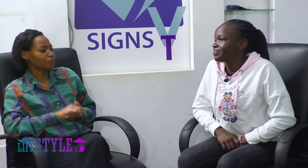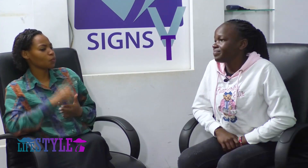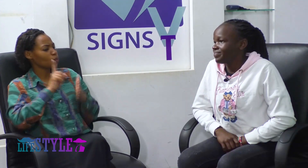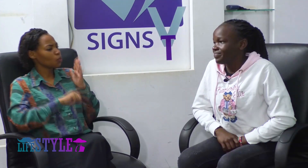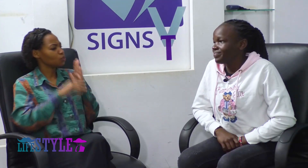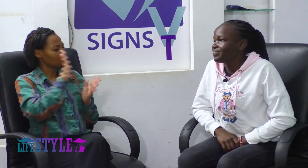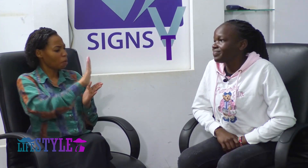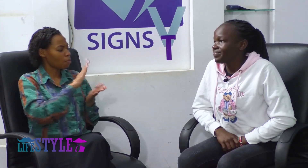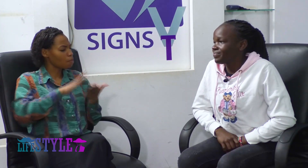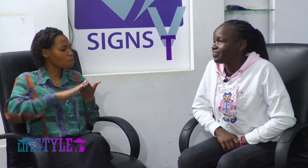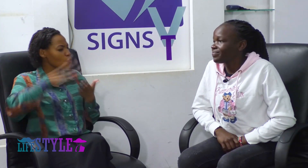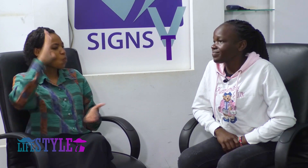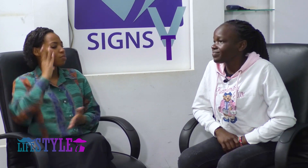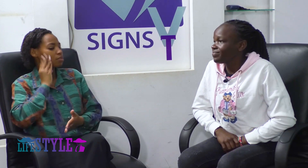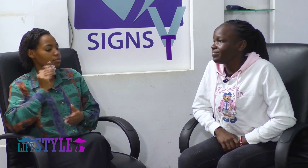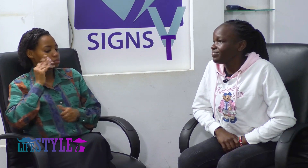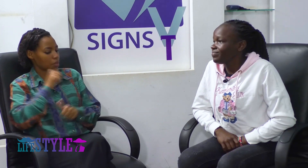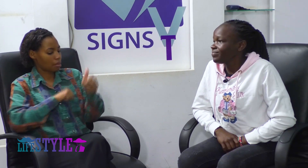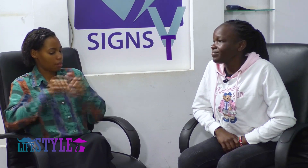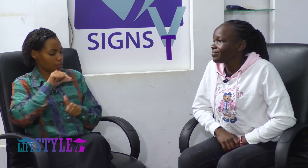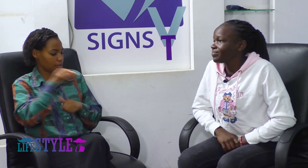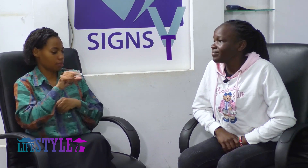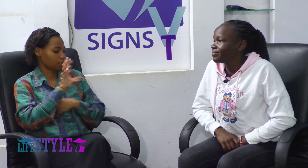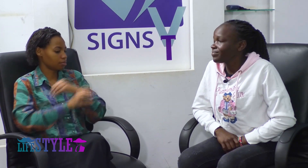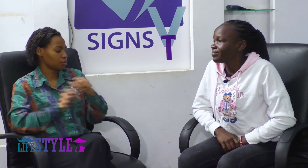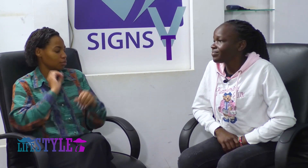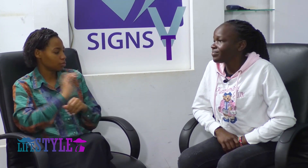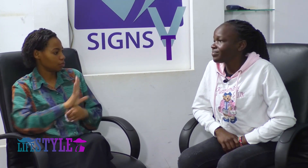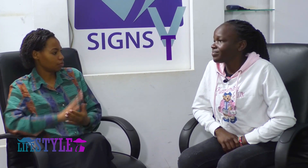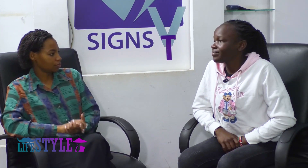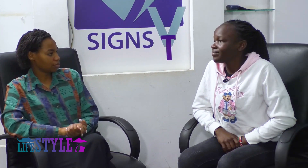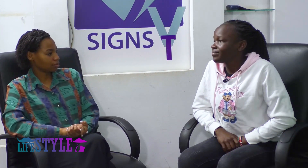That's nice. So